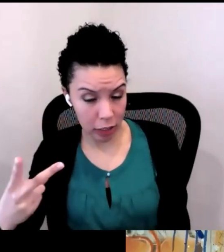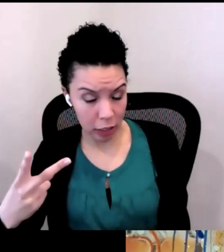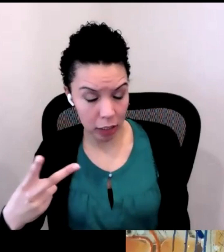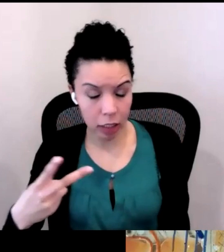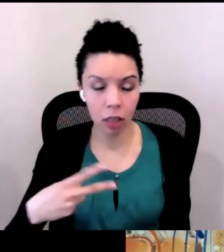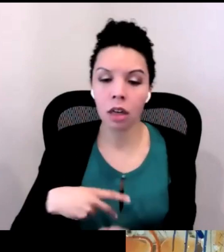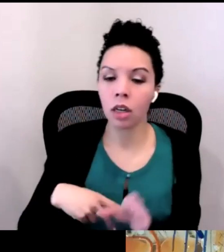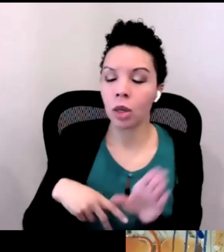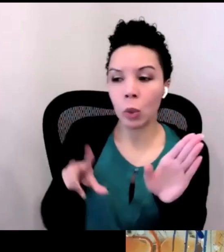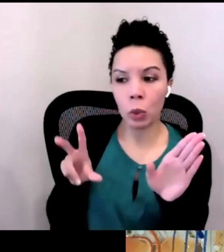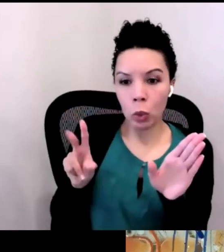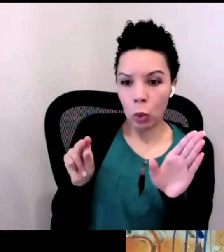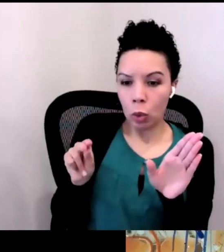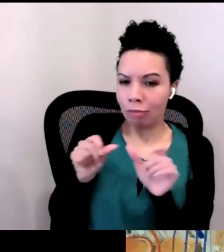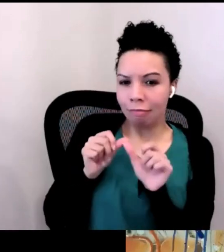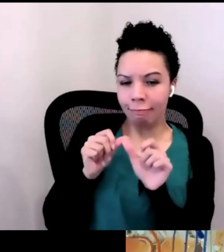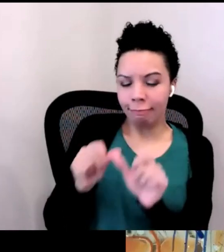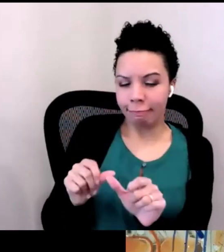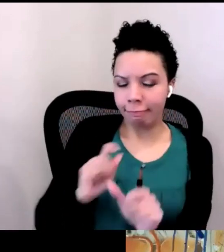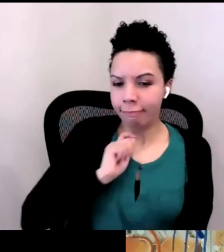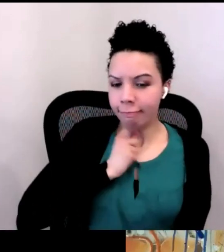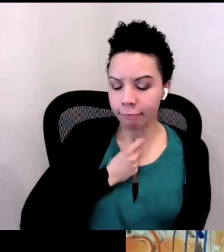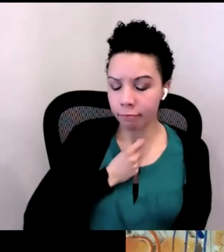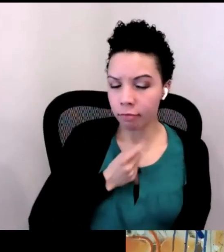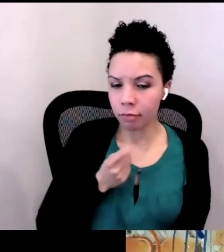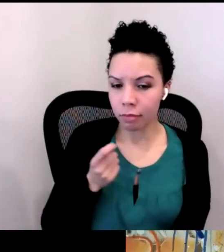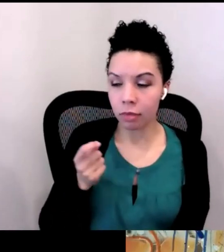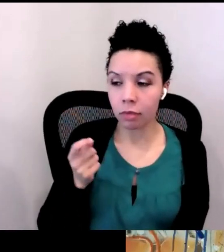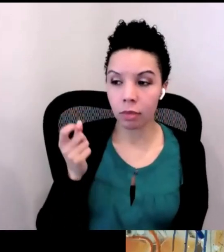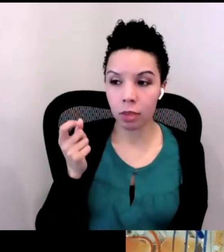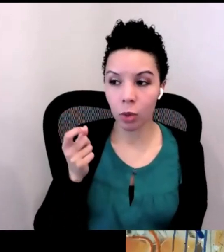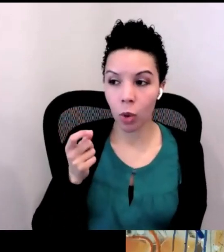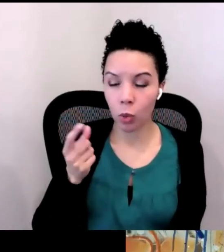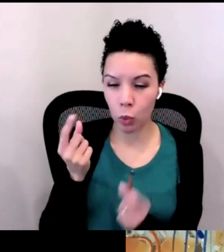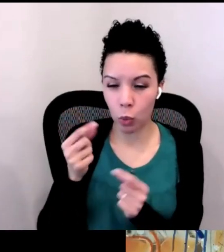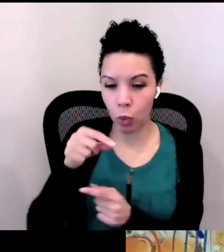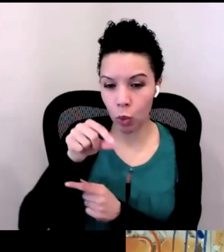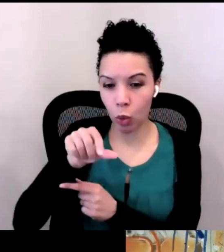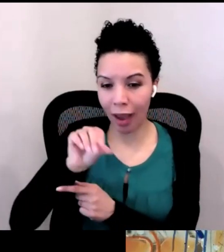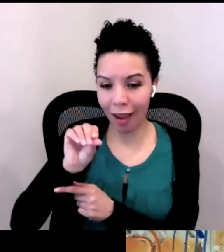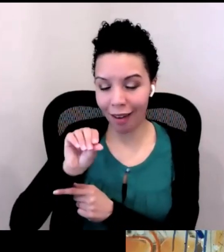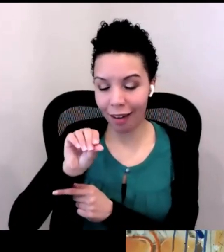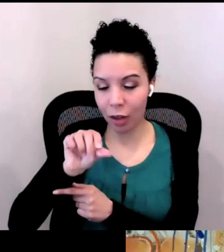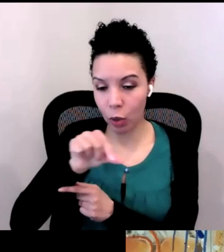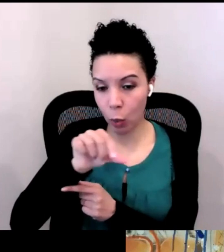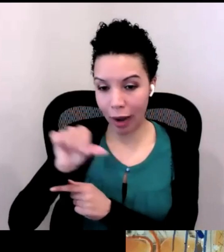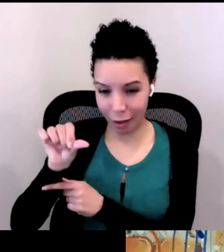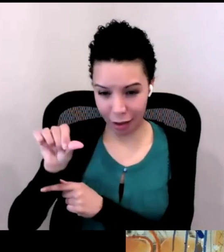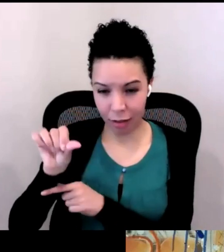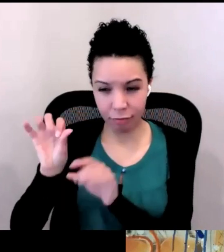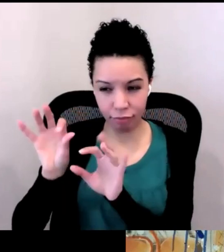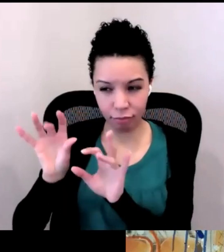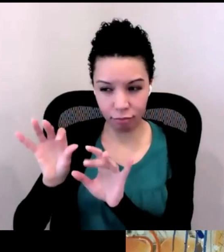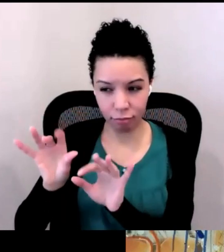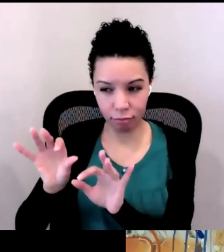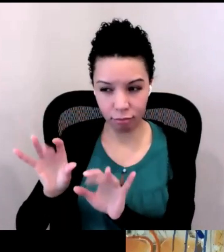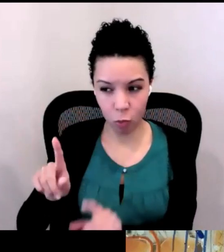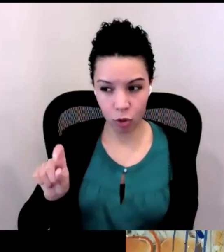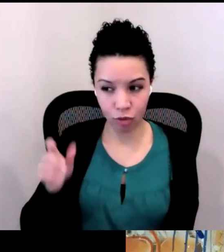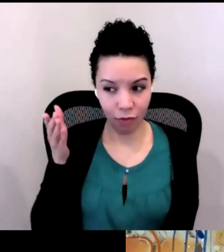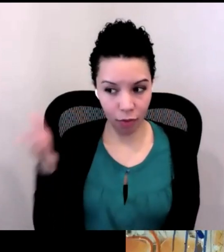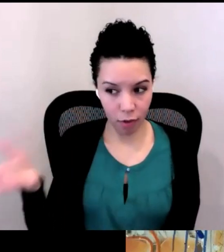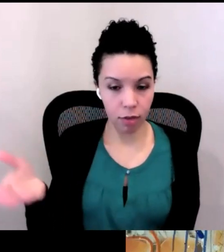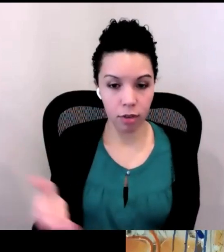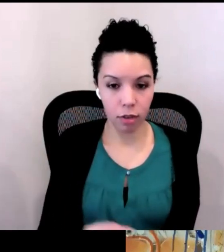area. It's hard to get them in the chat because they fly up the list. So put your question in the Q&A. We already have some more, and I want to pull some more out. I also have